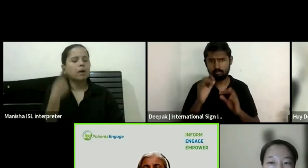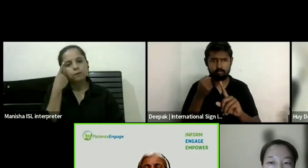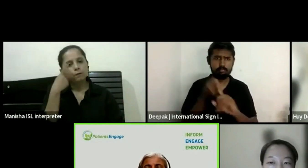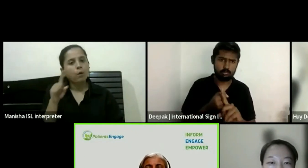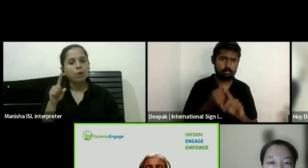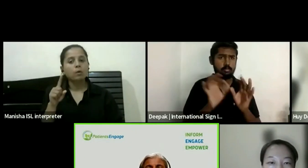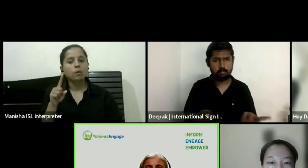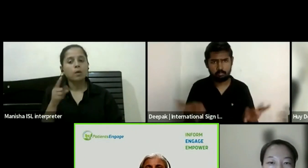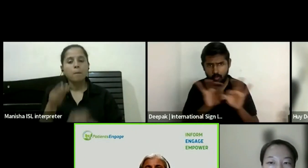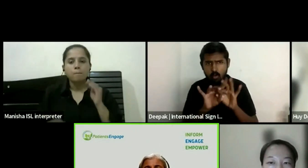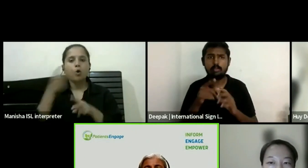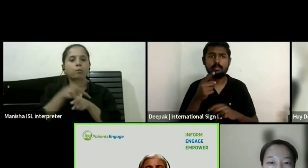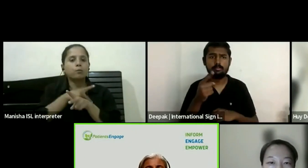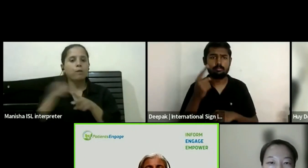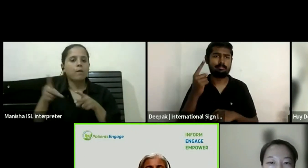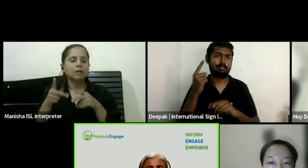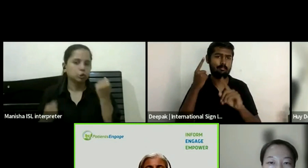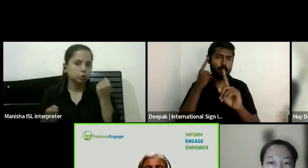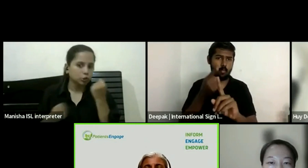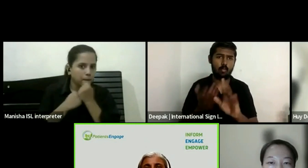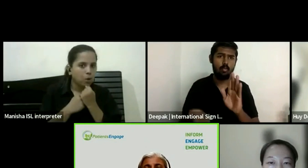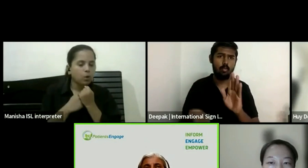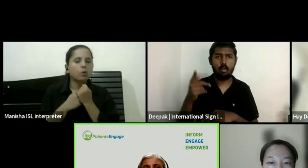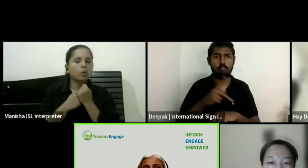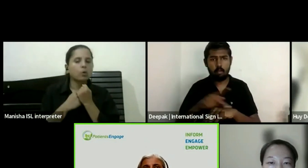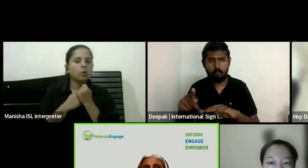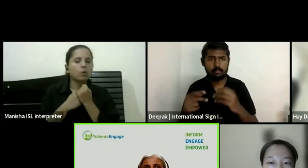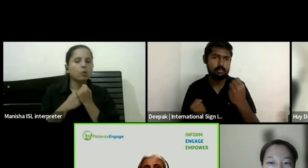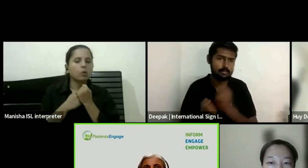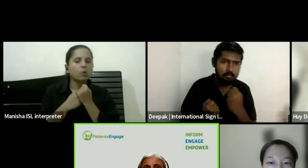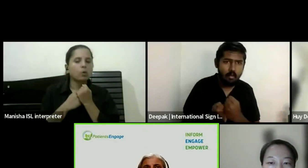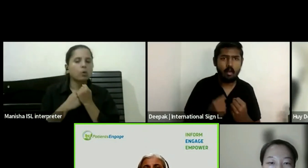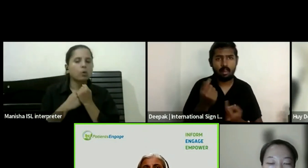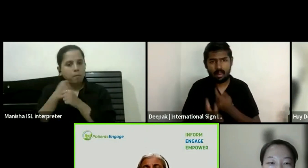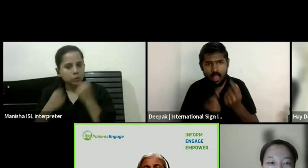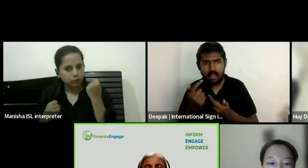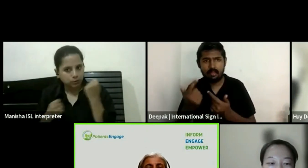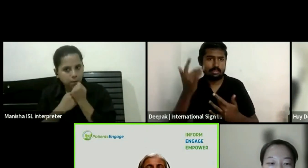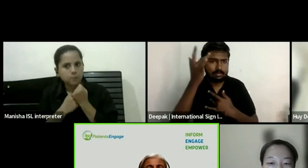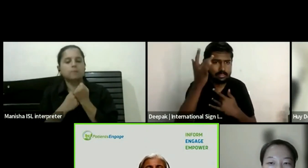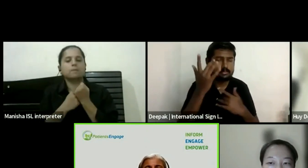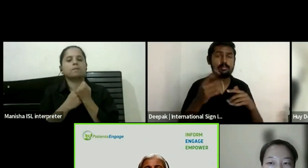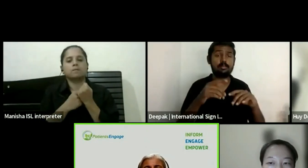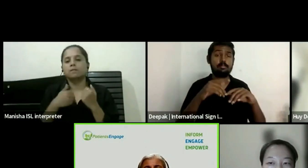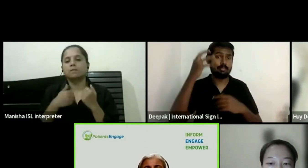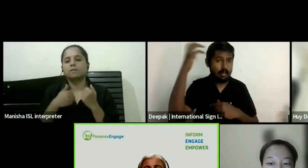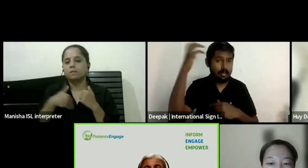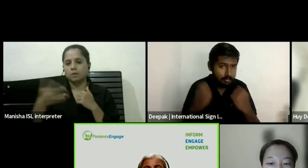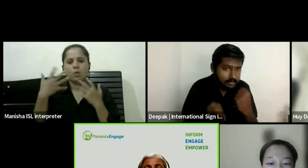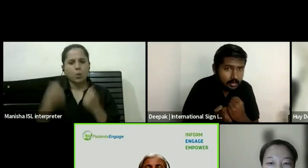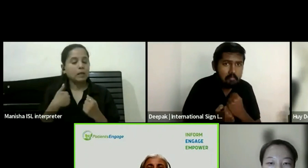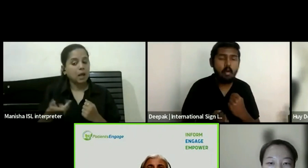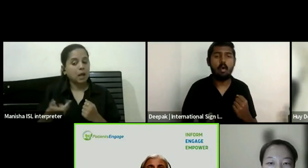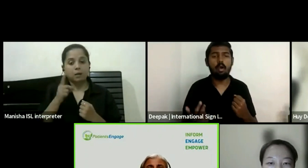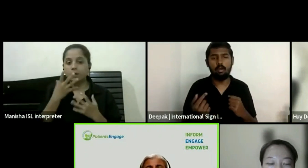more professional support as well as government support. I do want to reiterate that